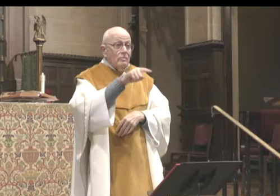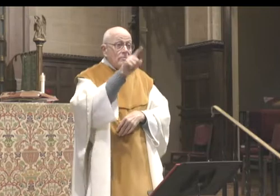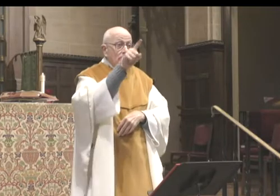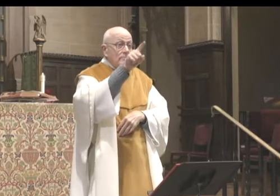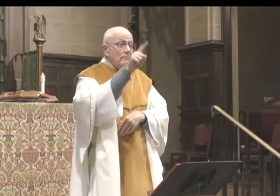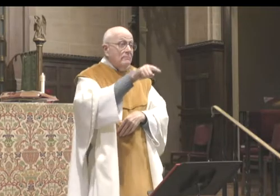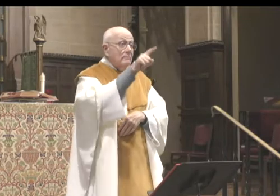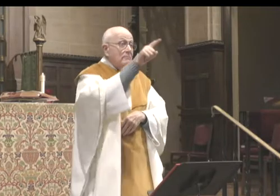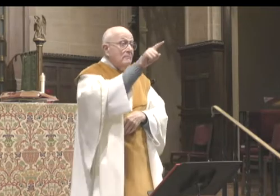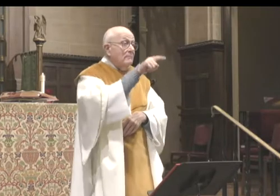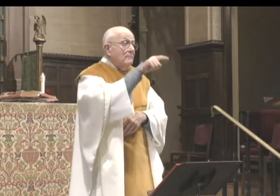loved you